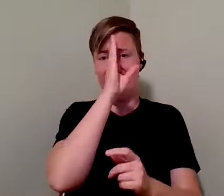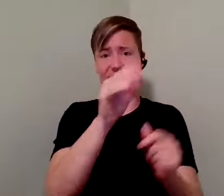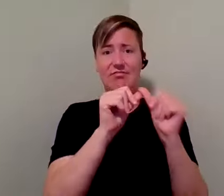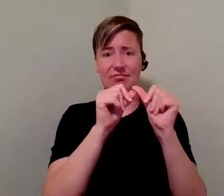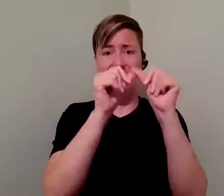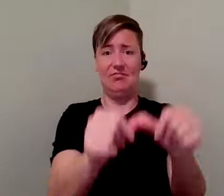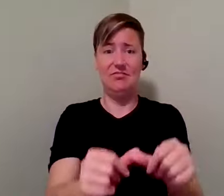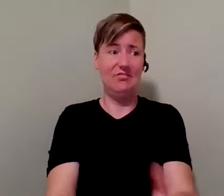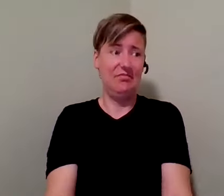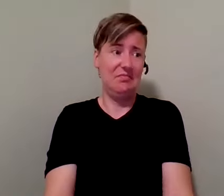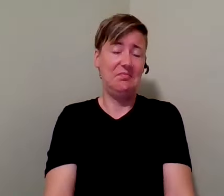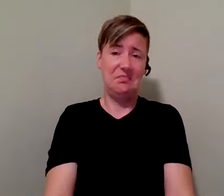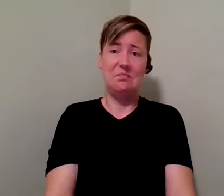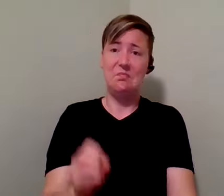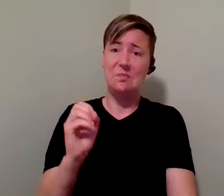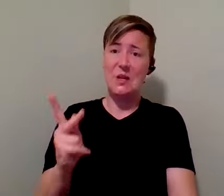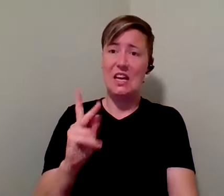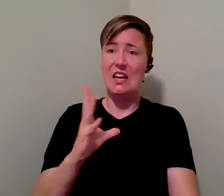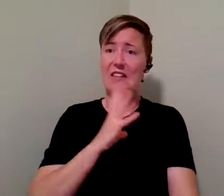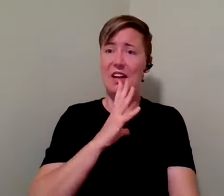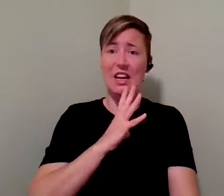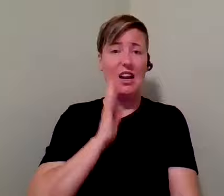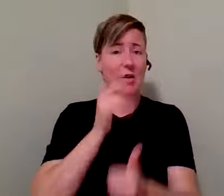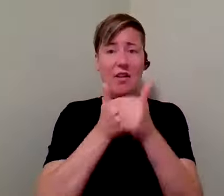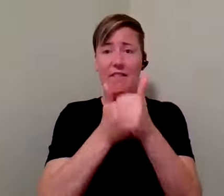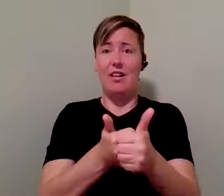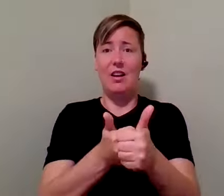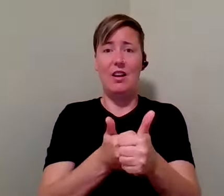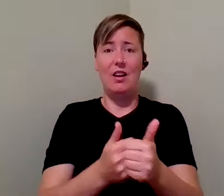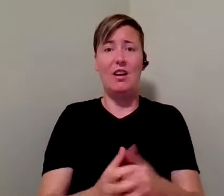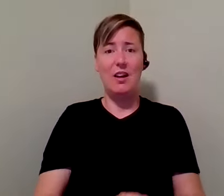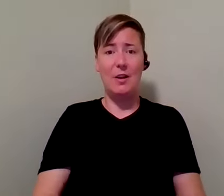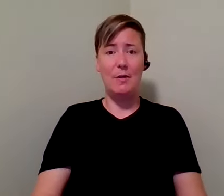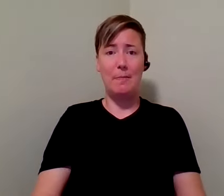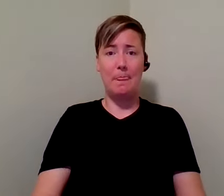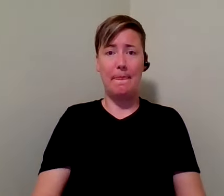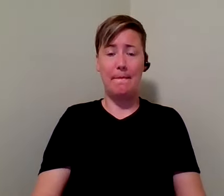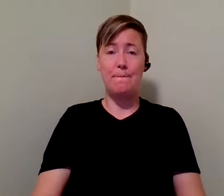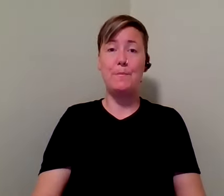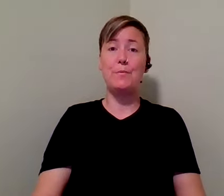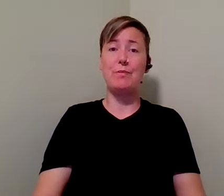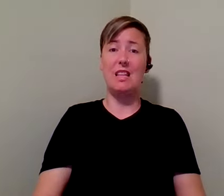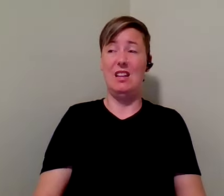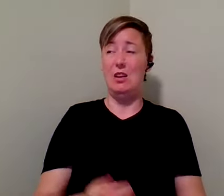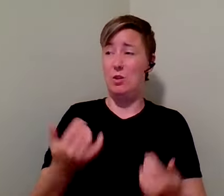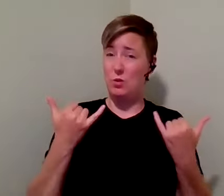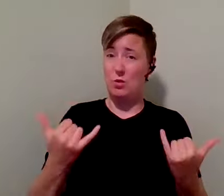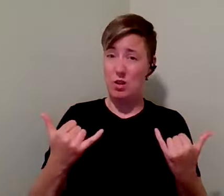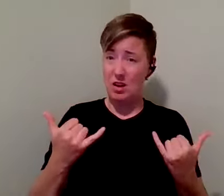okay, so now I get the 90-day break. He said, no, now you start writing step 4. I wasn't even 24 hours sober. I had my